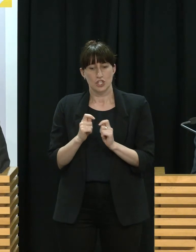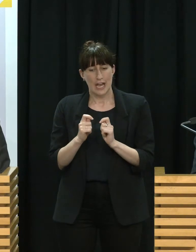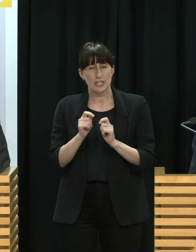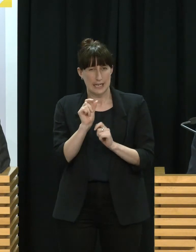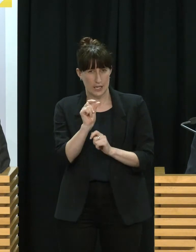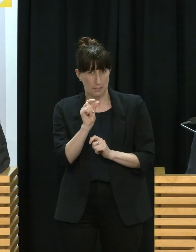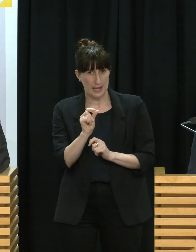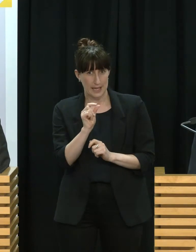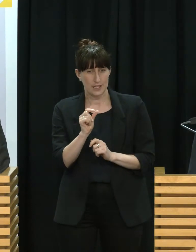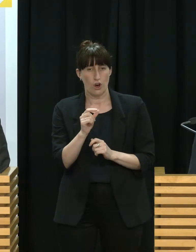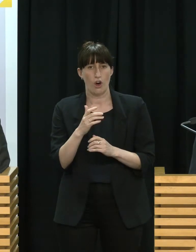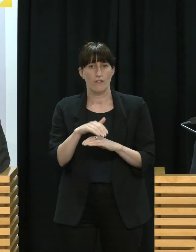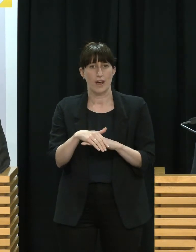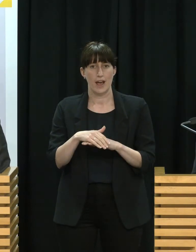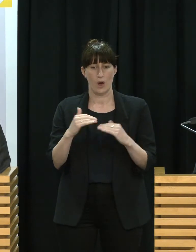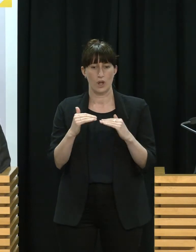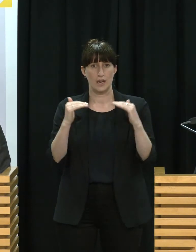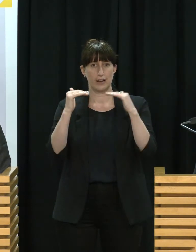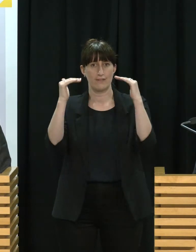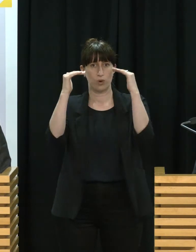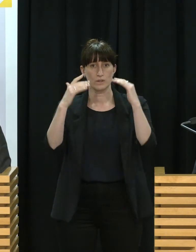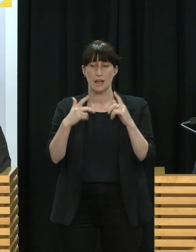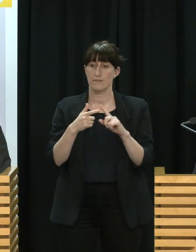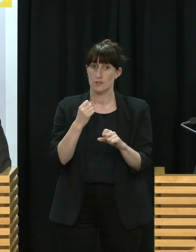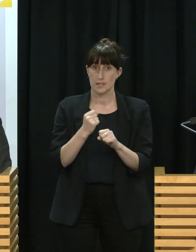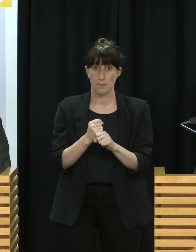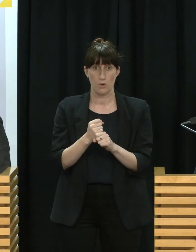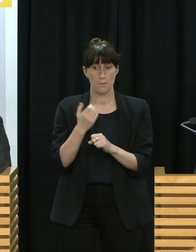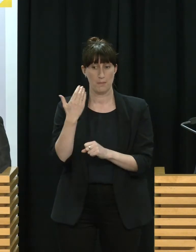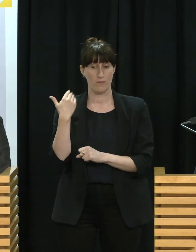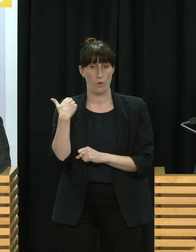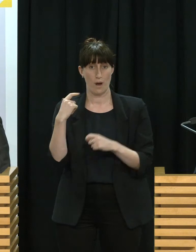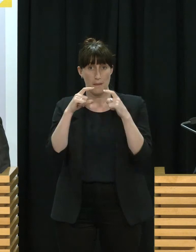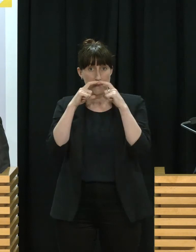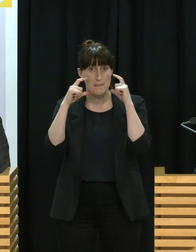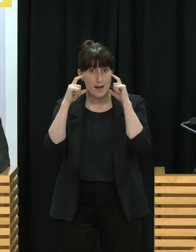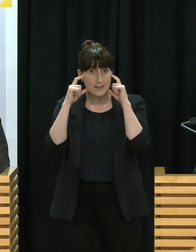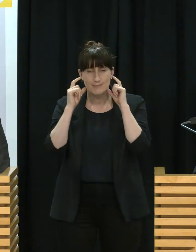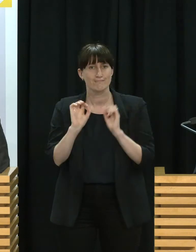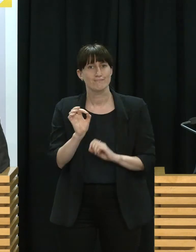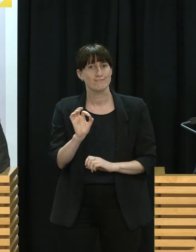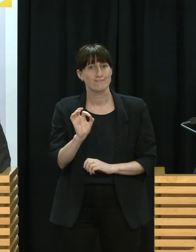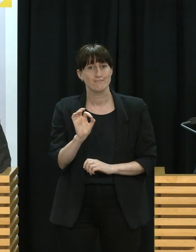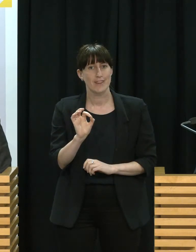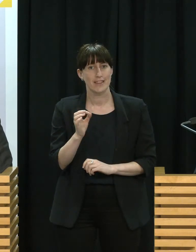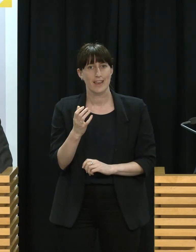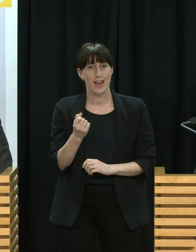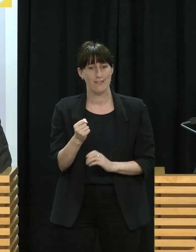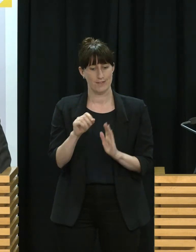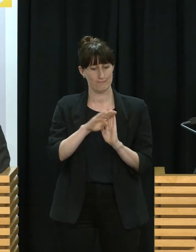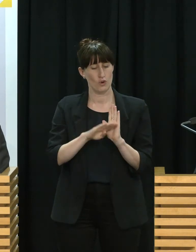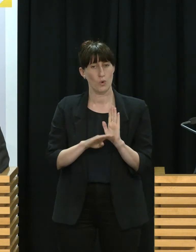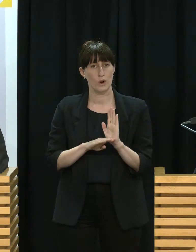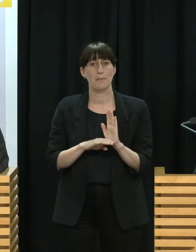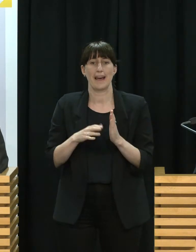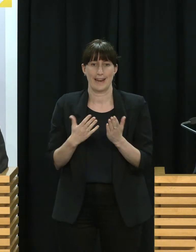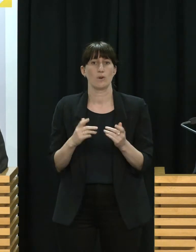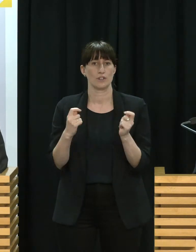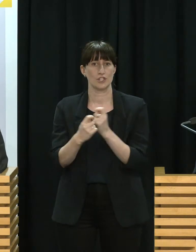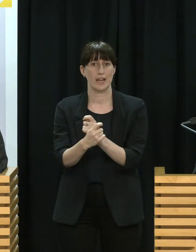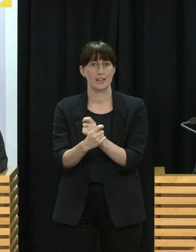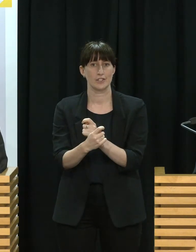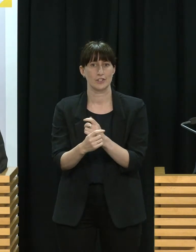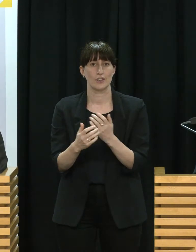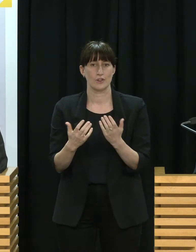and you'll see examples of that. Mask use was not part of our toolkit earlier on in our response, and it has been much